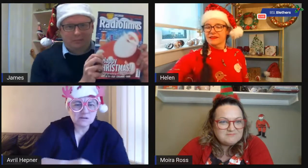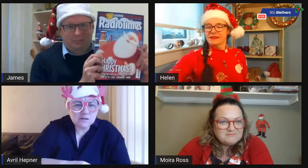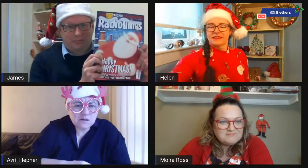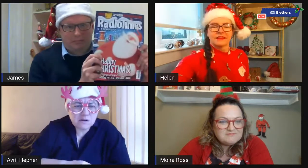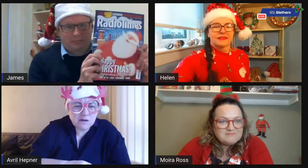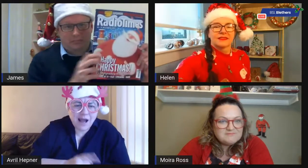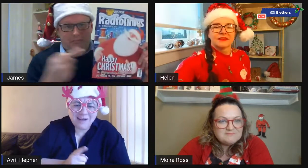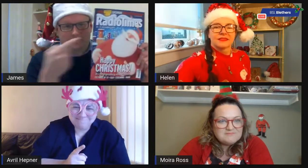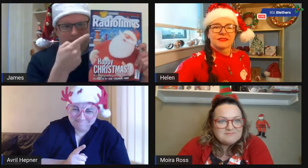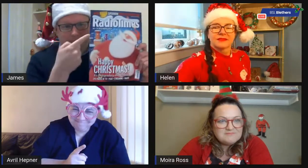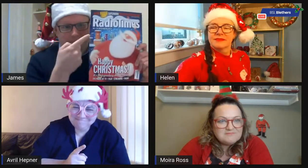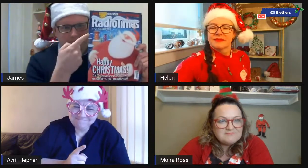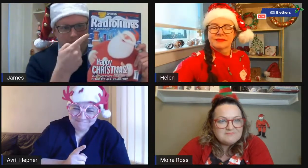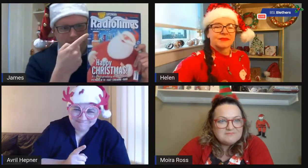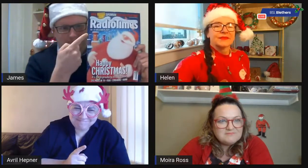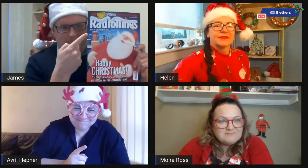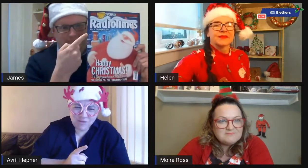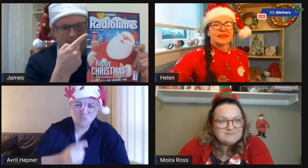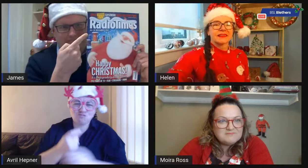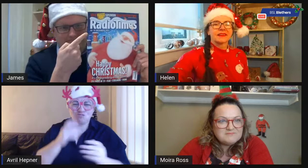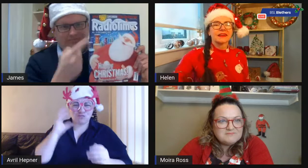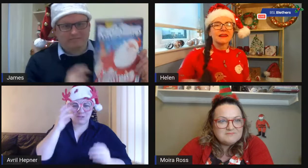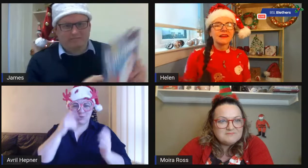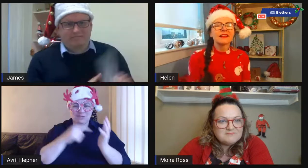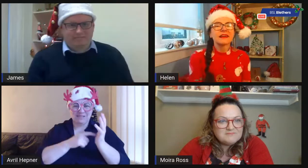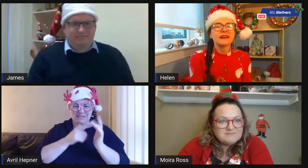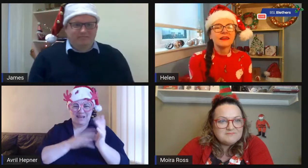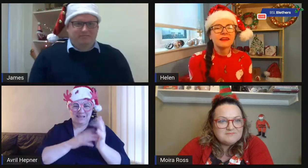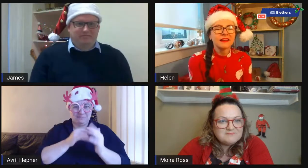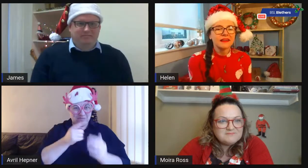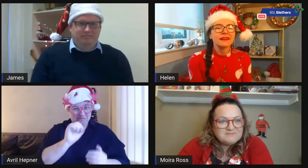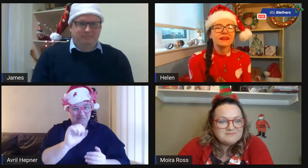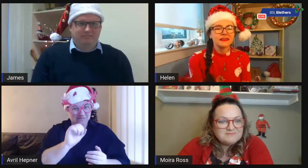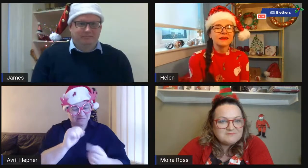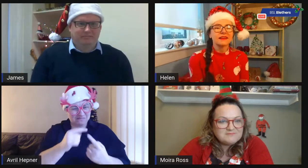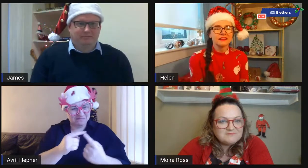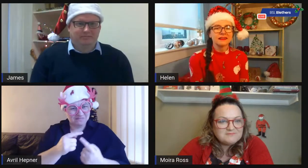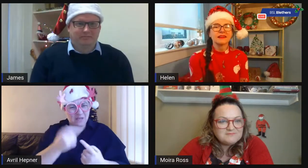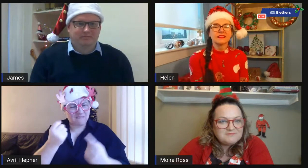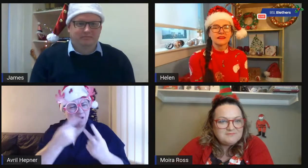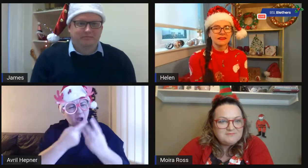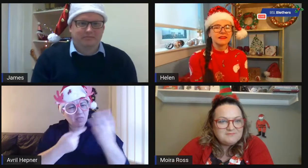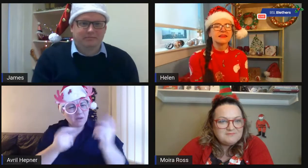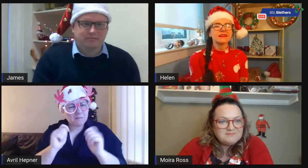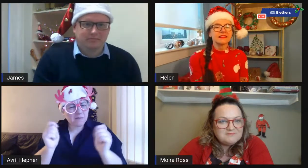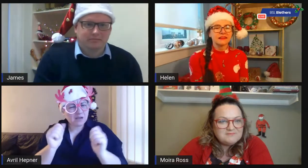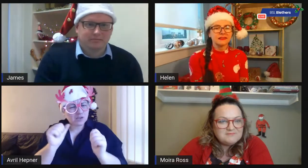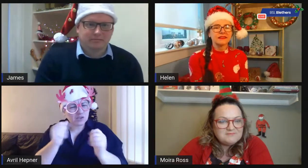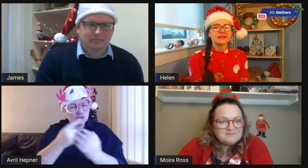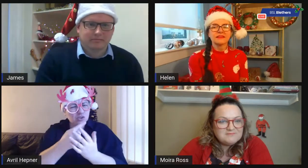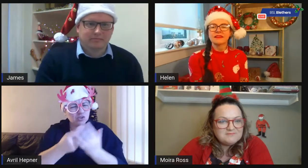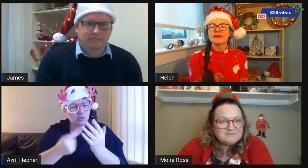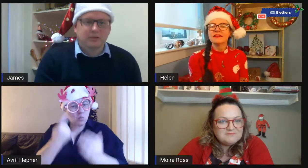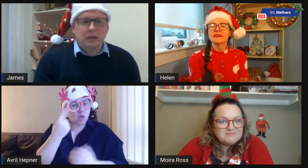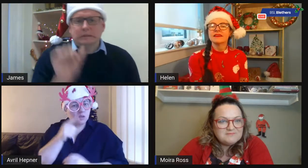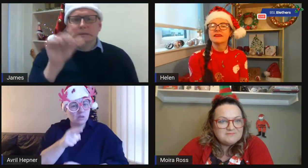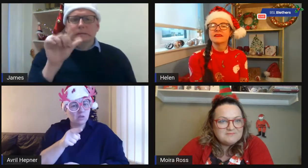Christmas tradition of That's the One, Here it is, the Radio Times. the Radio Times. Are there